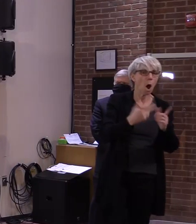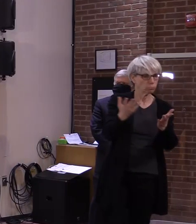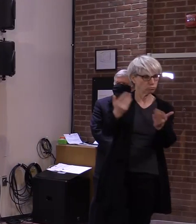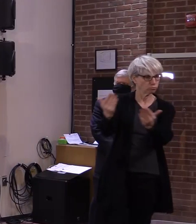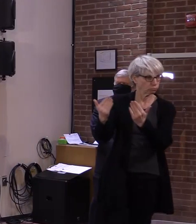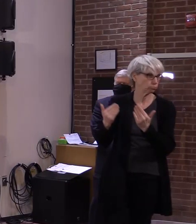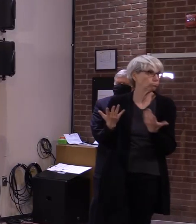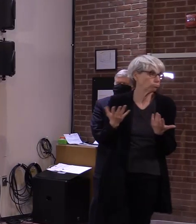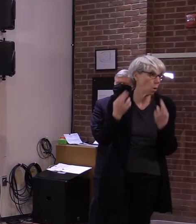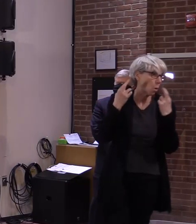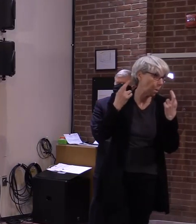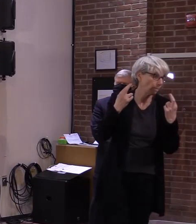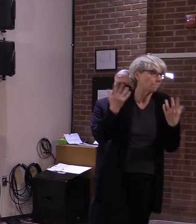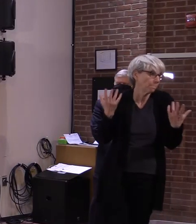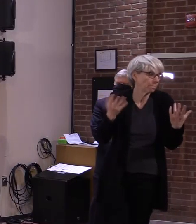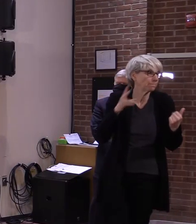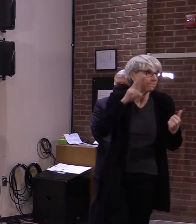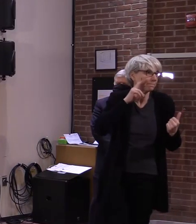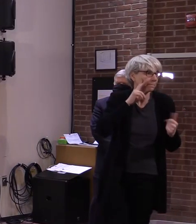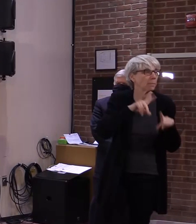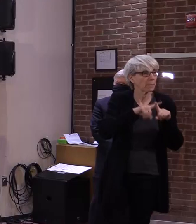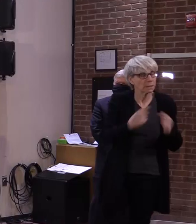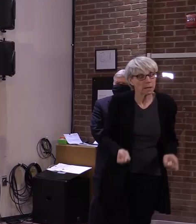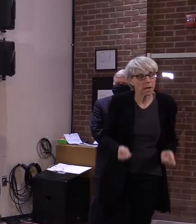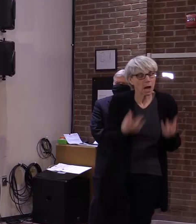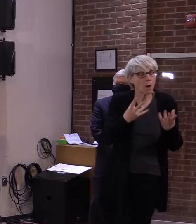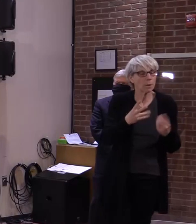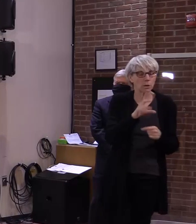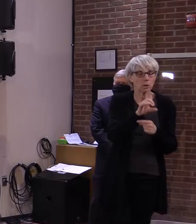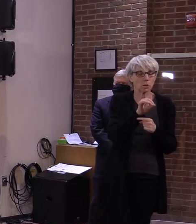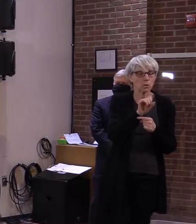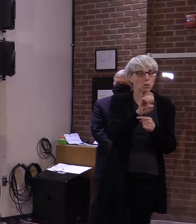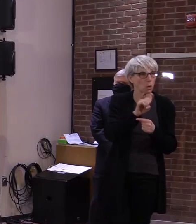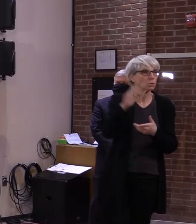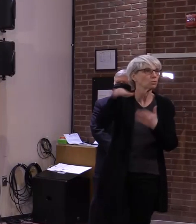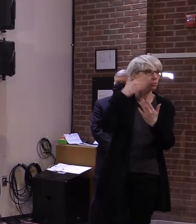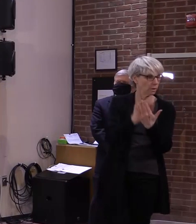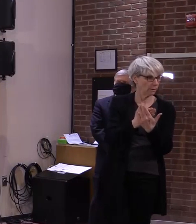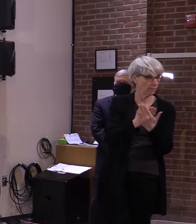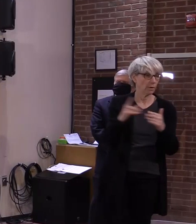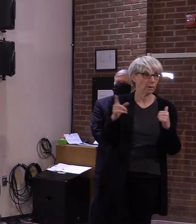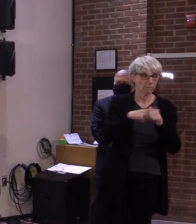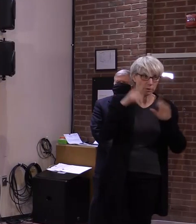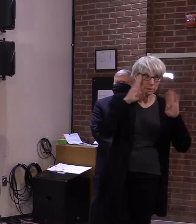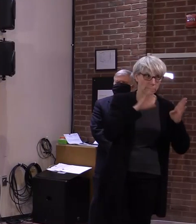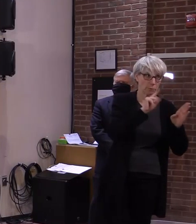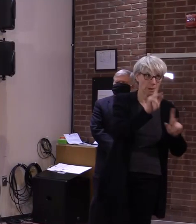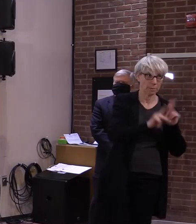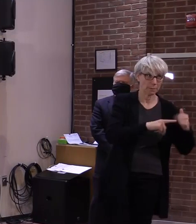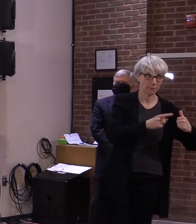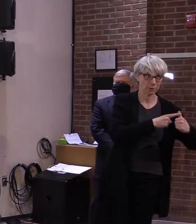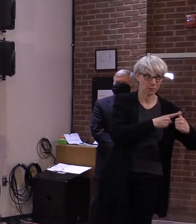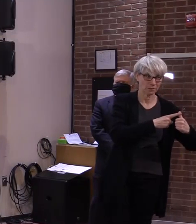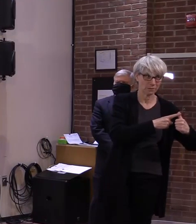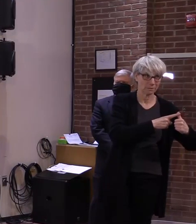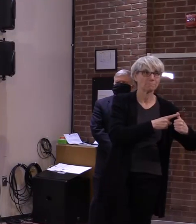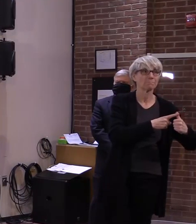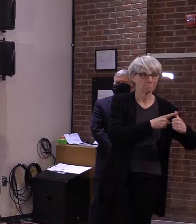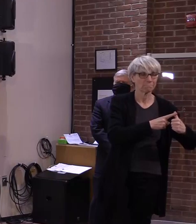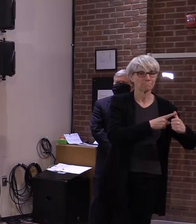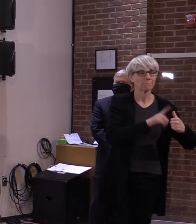and offer it to those from out of state. But at this point in time, we want to make sure we take care of Vermonters first, and